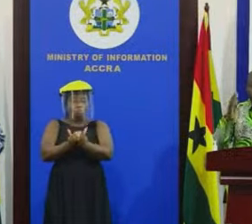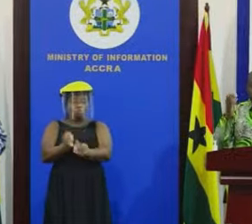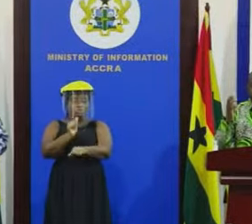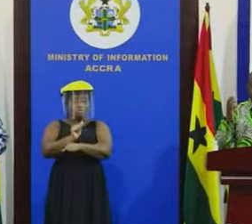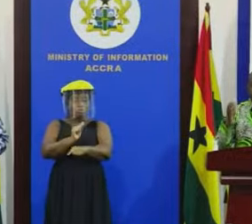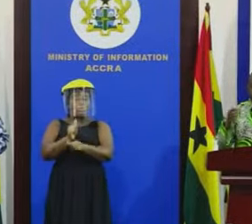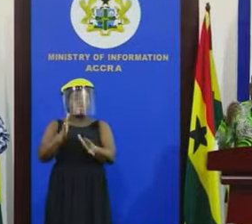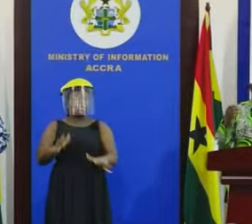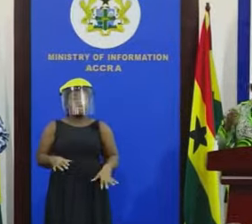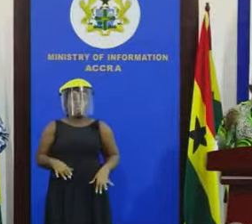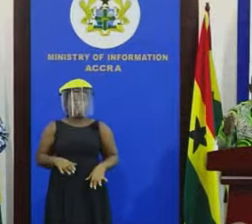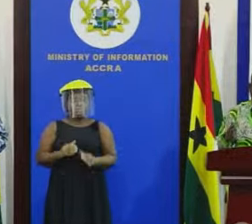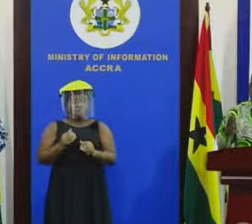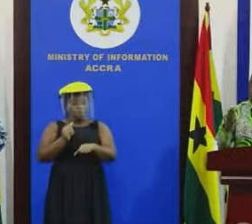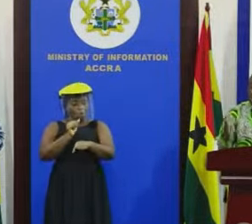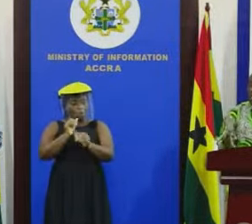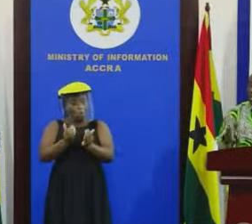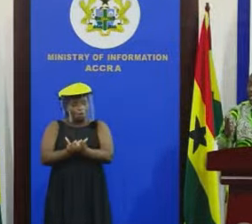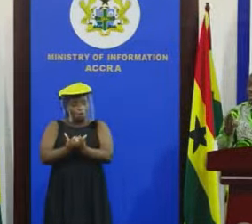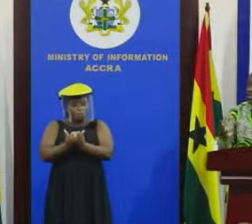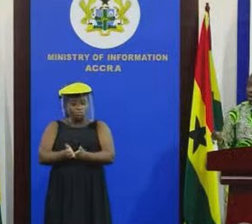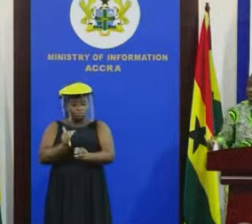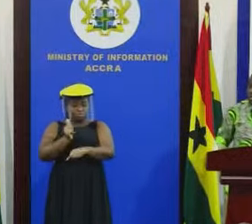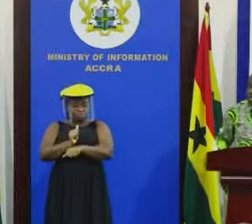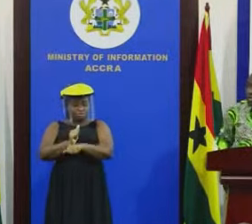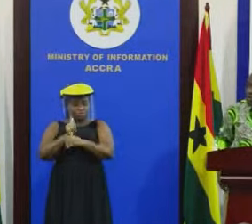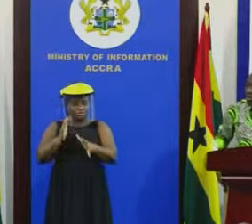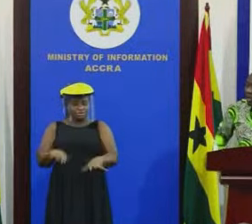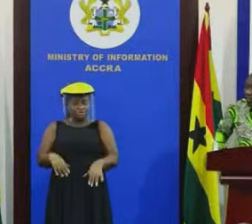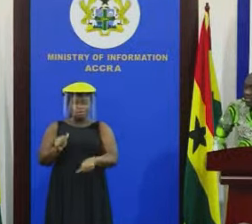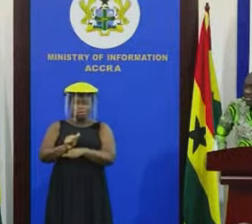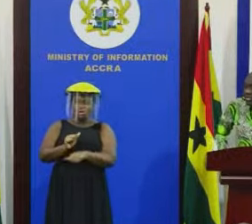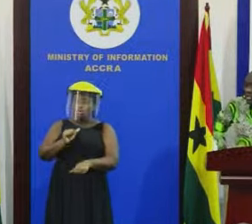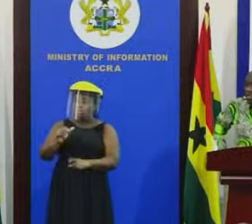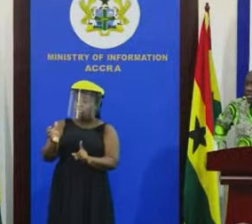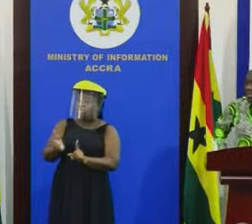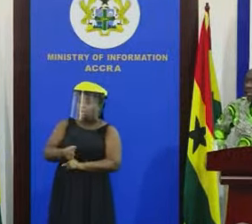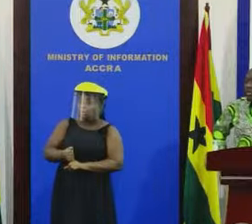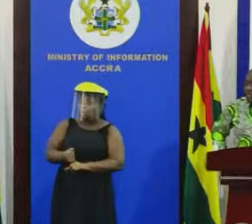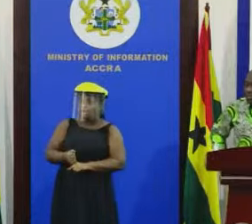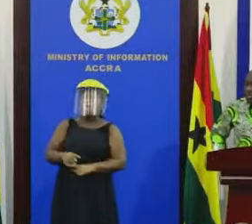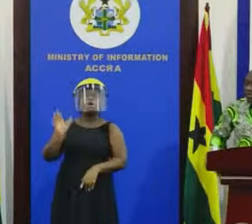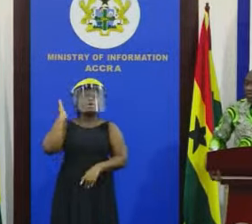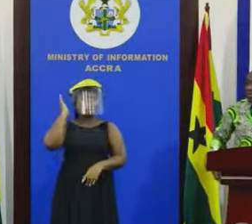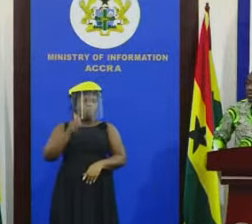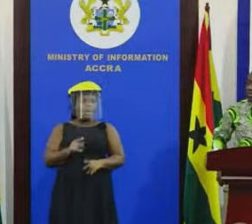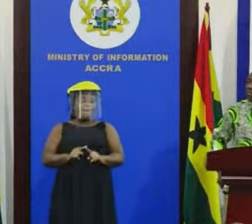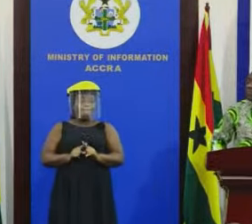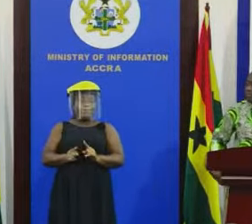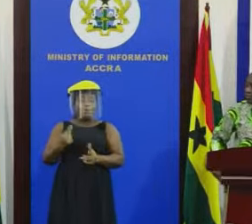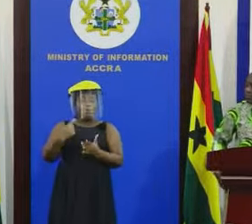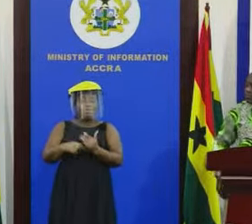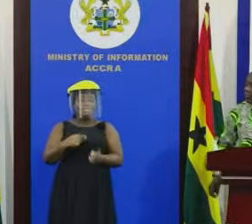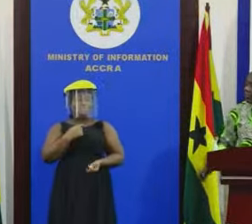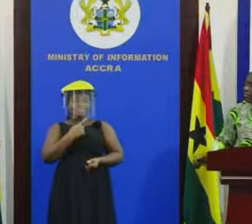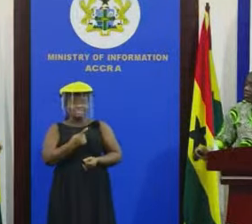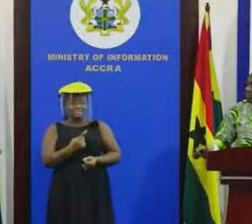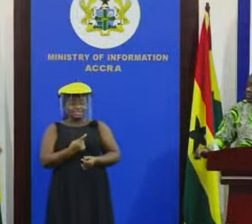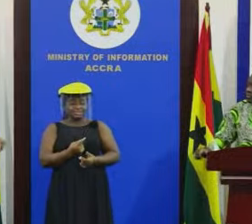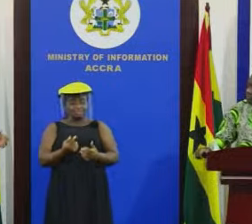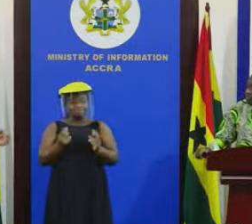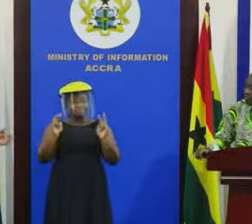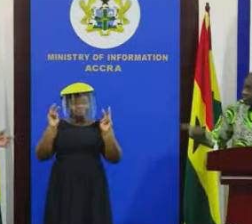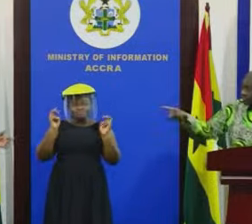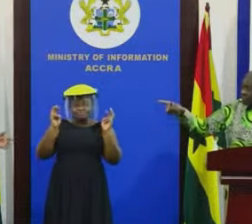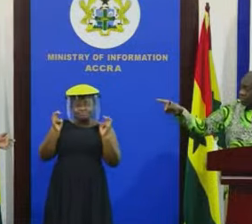there's a boat operator who is drunk and is operating. They will not arrest? They will. But the point I'm making is that in view of the fact that it